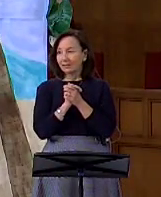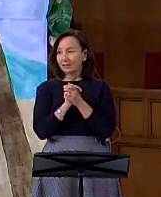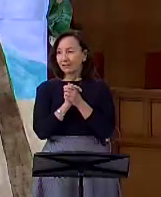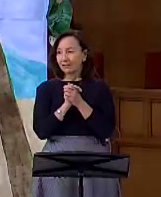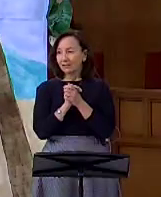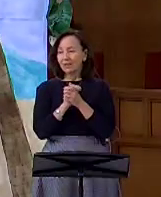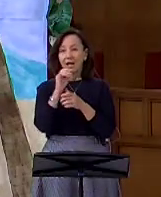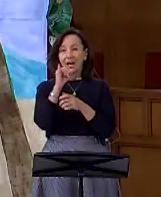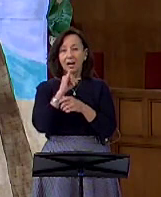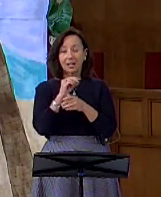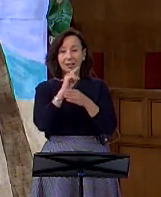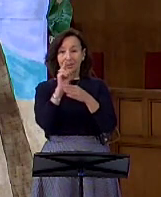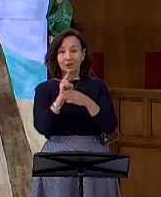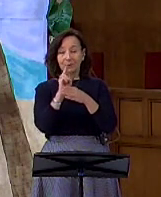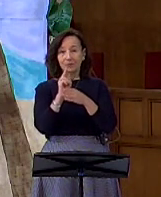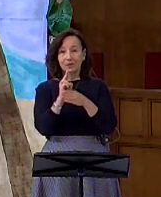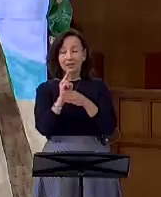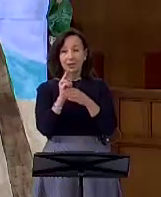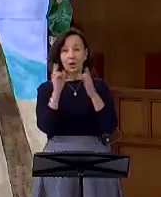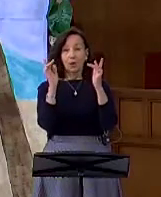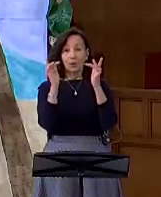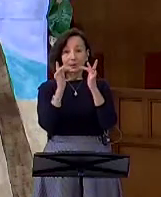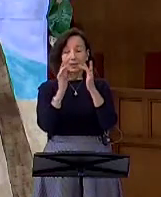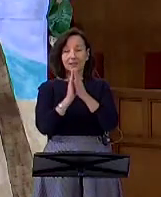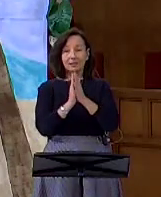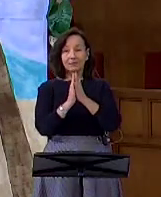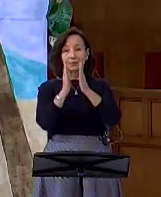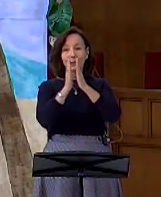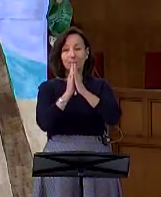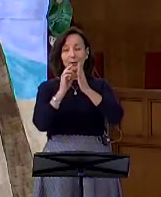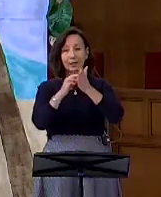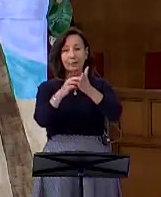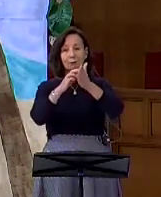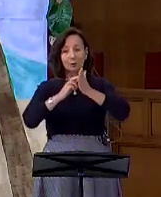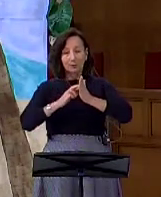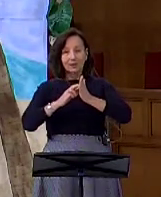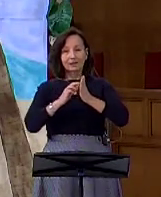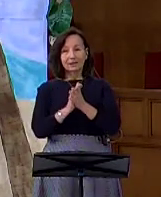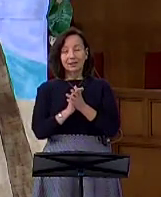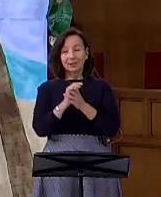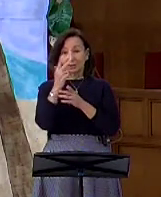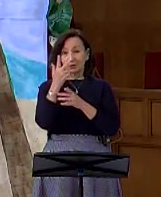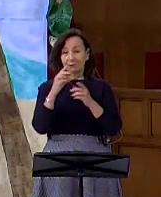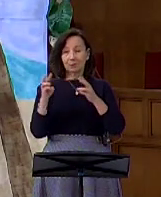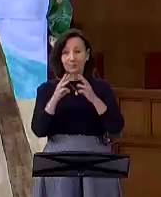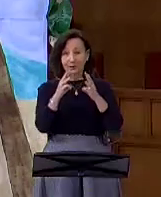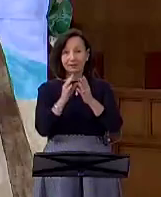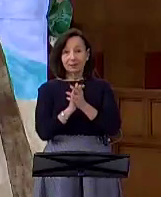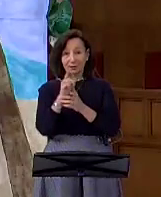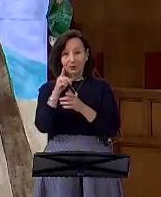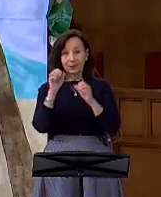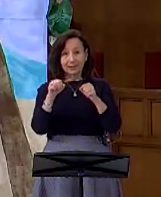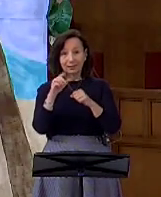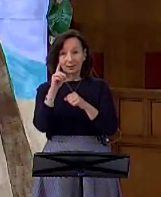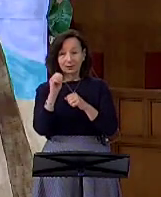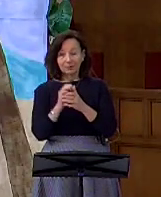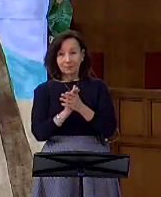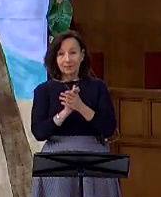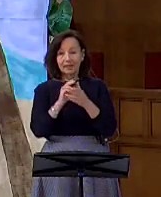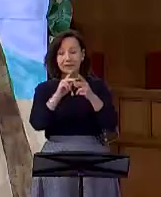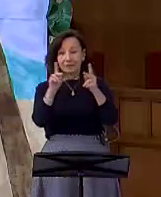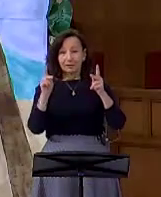I used the online means to make a prayer request, and that is one of the three ways you can do this. There's a place on the